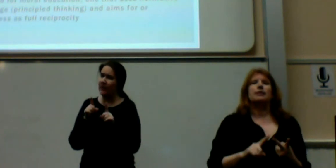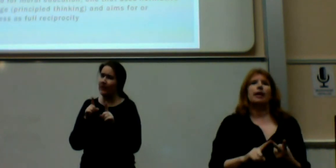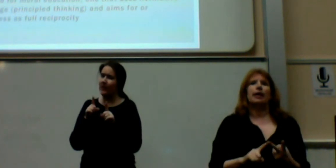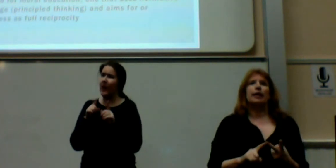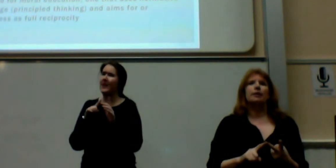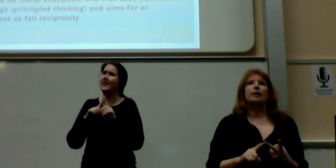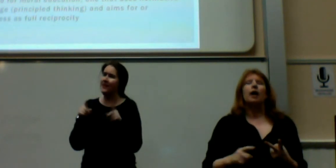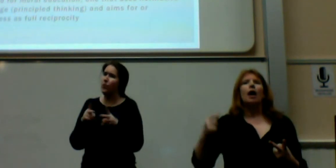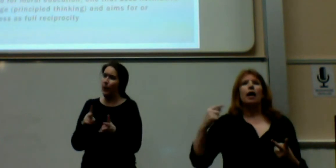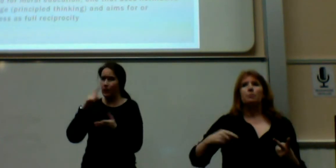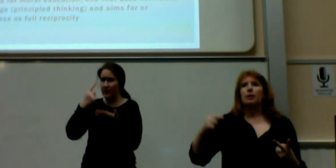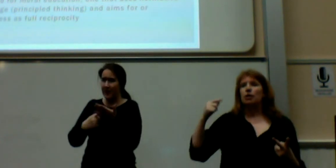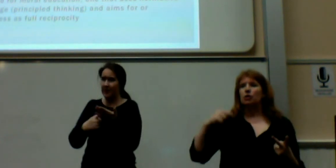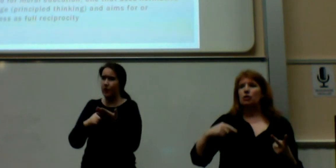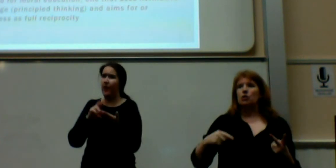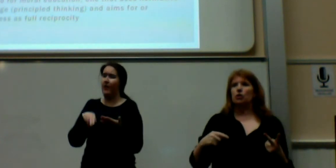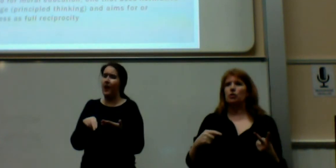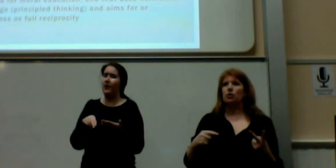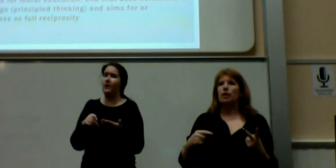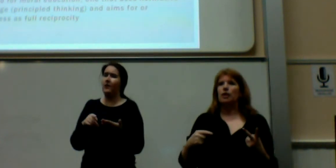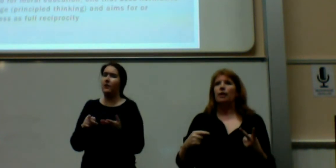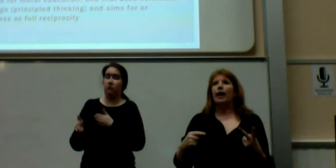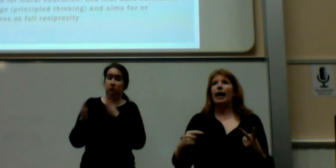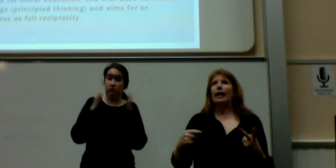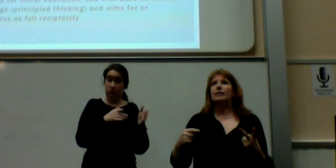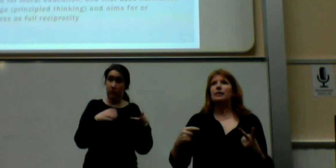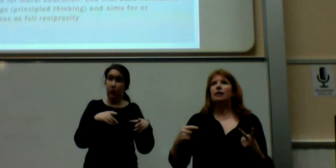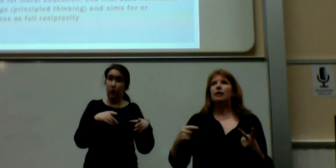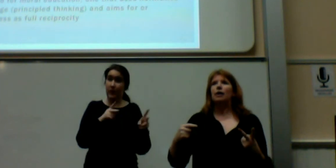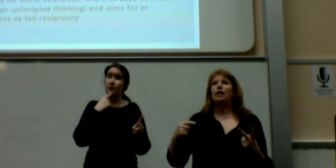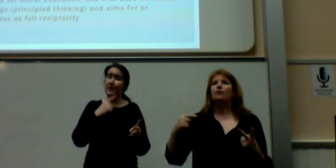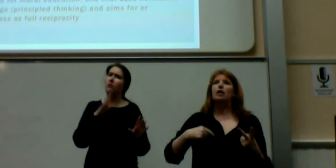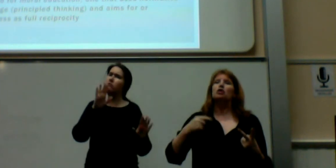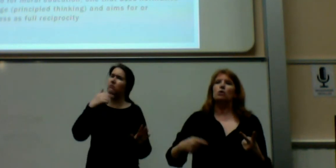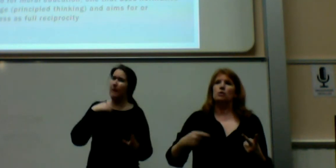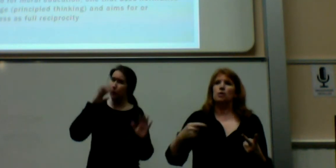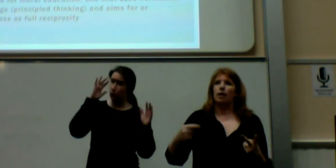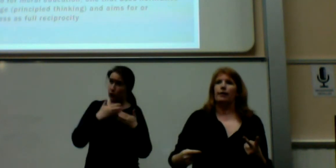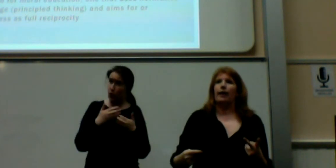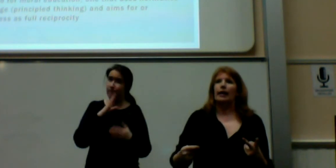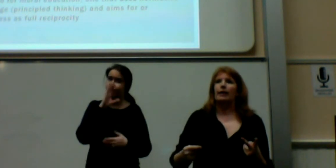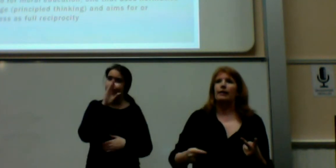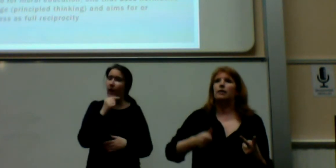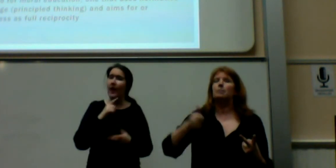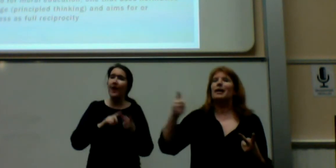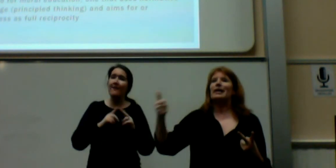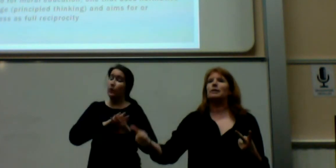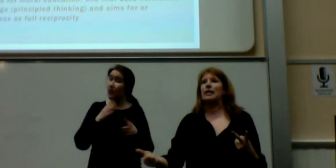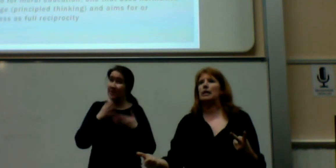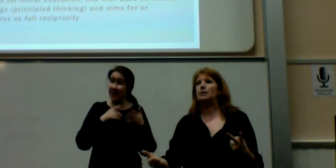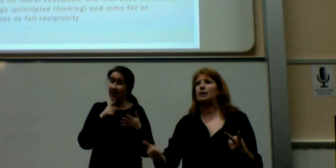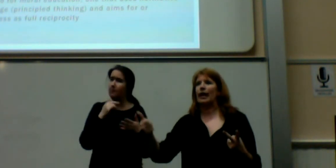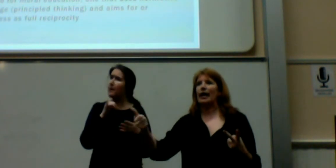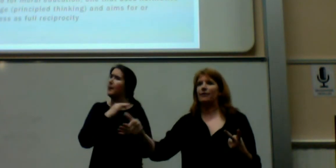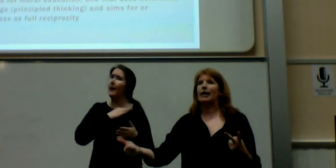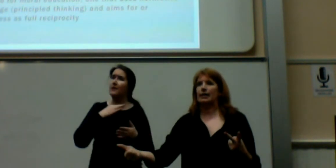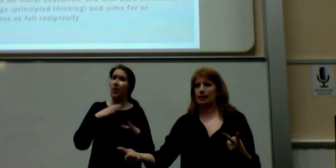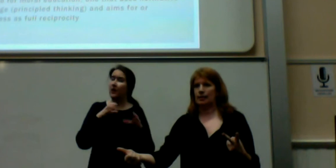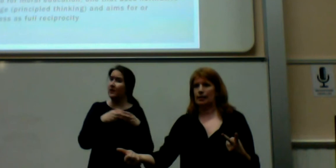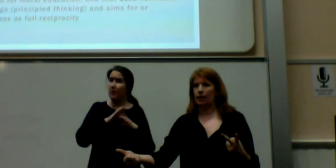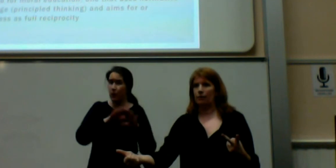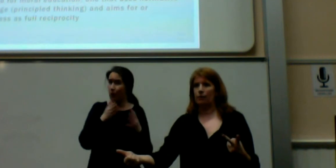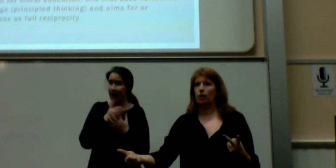reasoning than saying, I would be concerned that if I don't sign that, that the medical team isn't going to